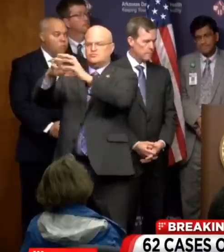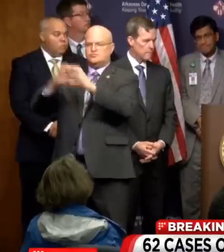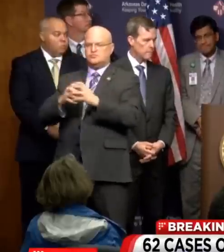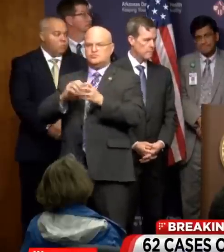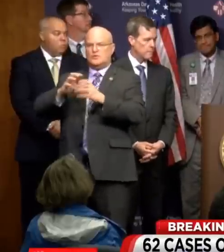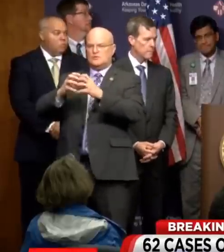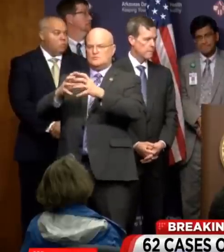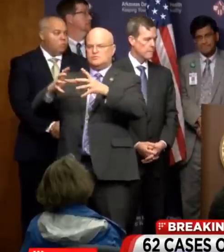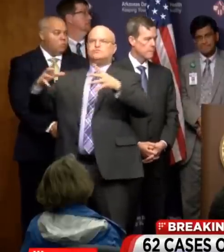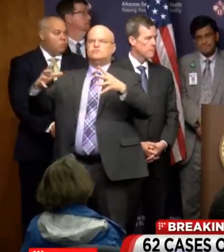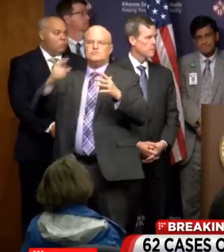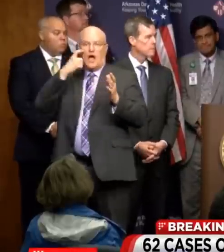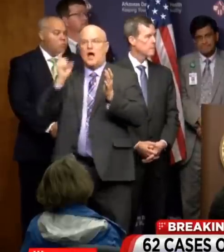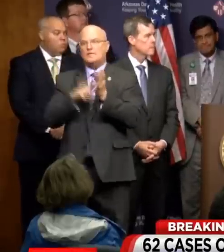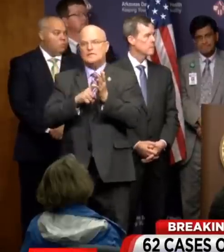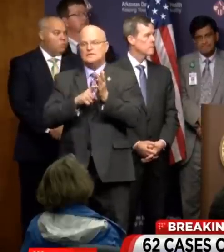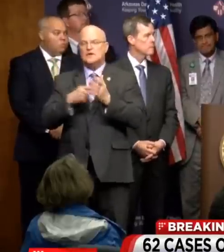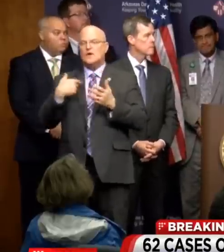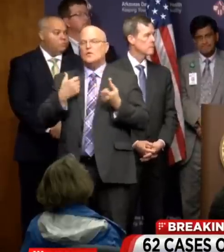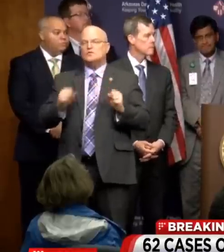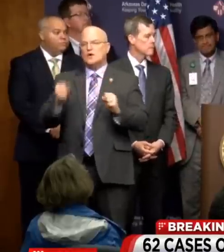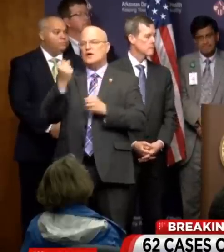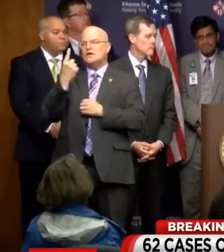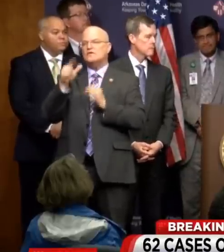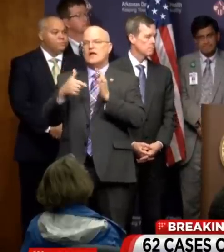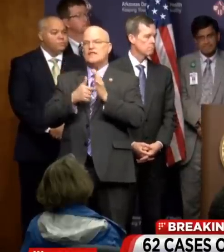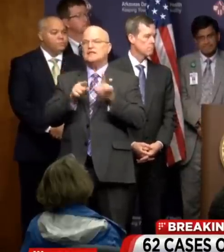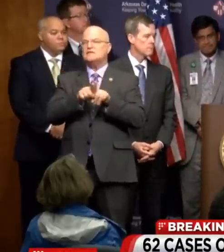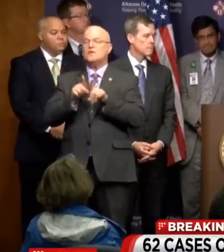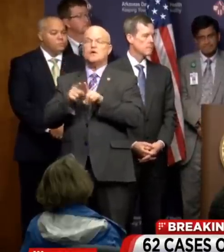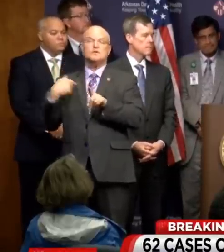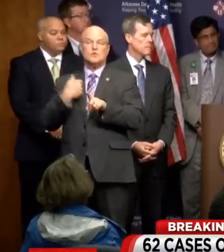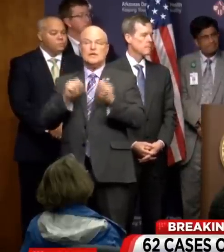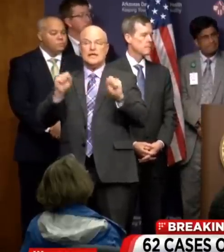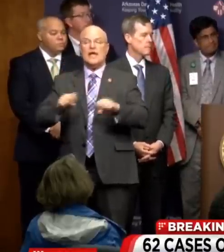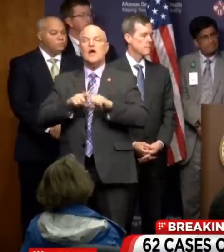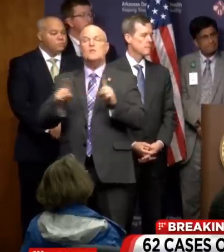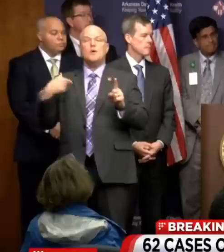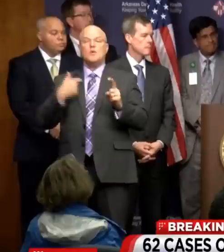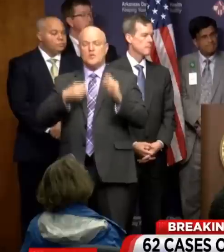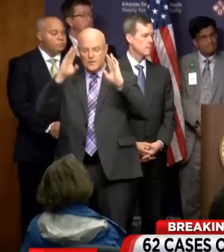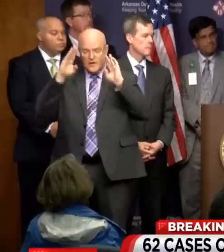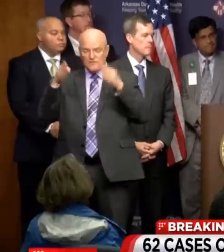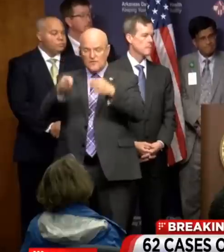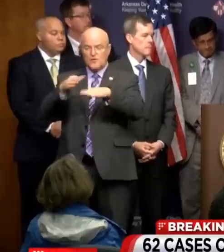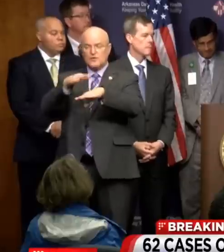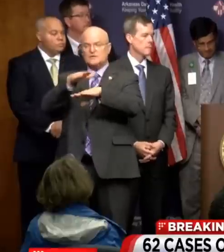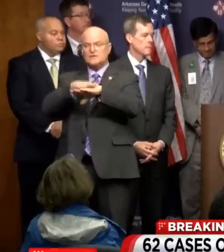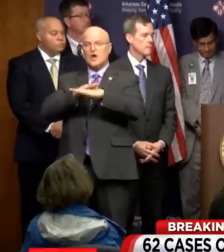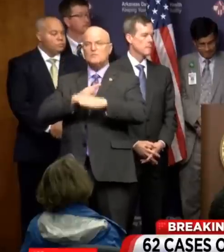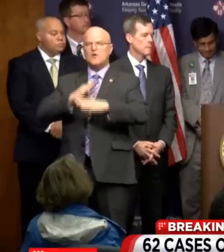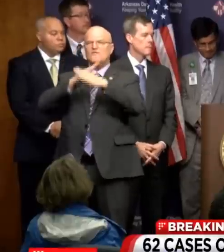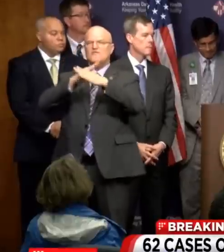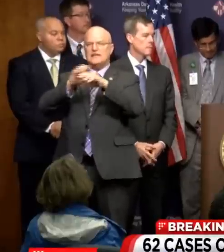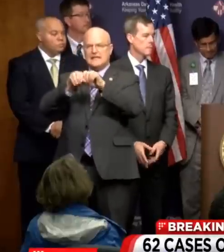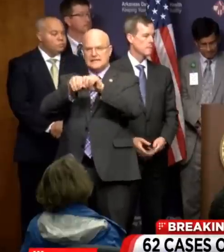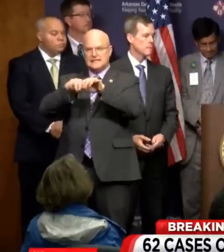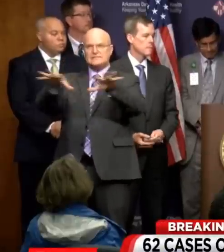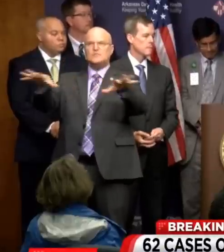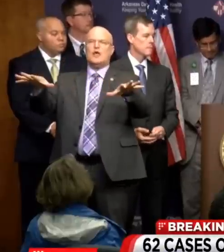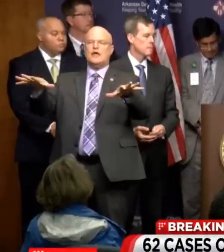become obvious. We'll try and understand this as well as we can, but we want our focus to be on preventing the